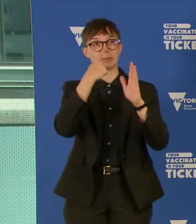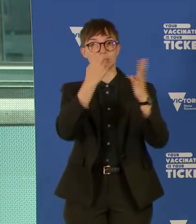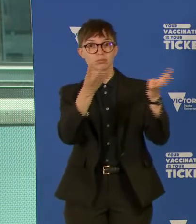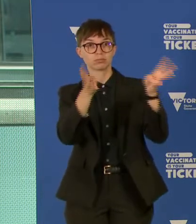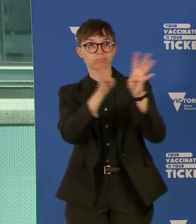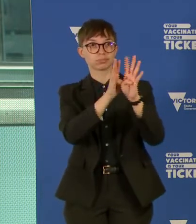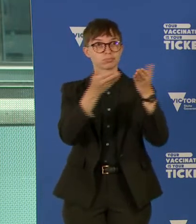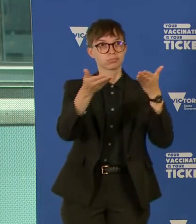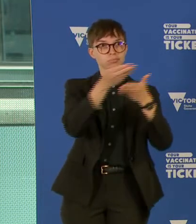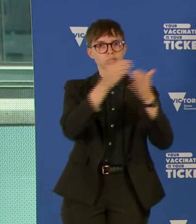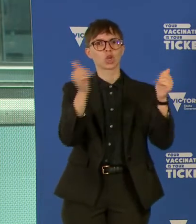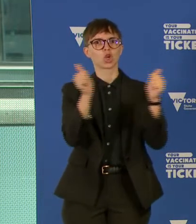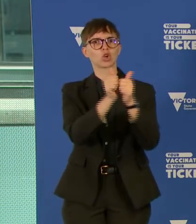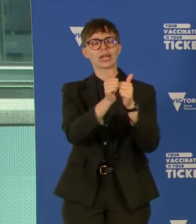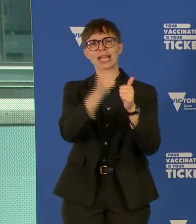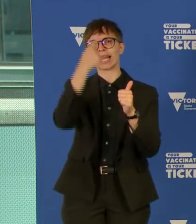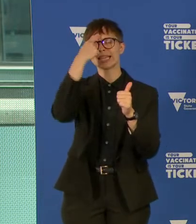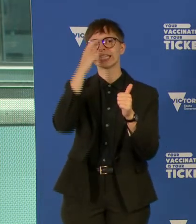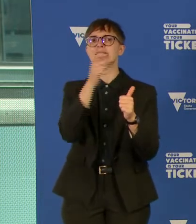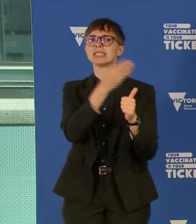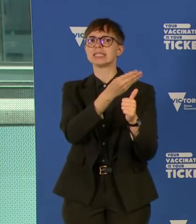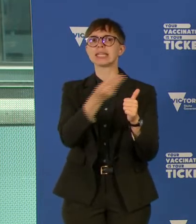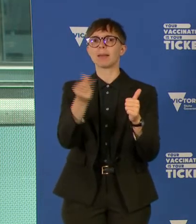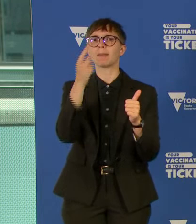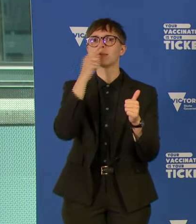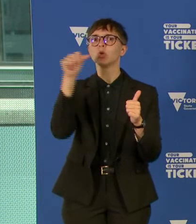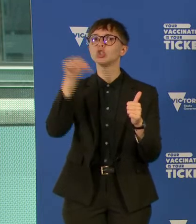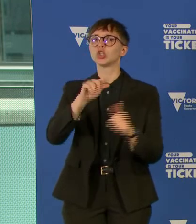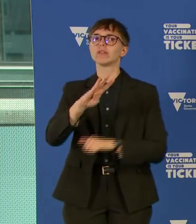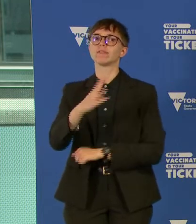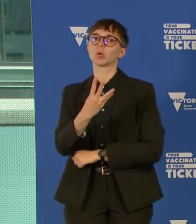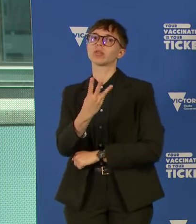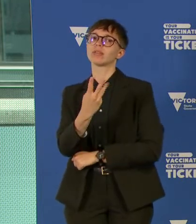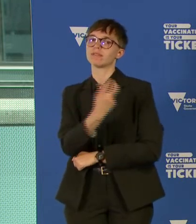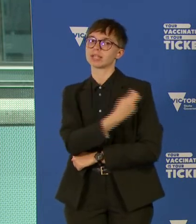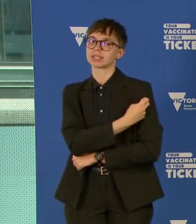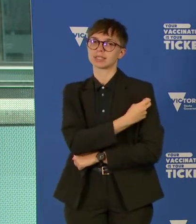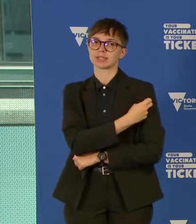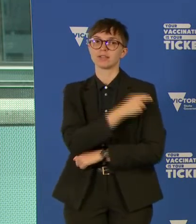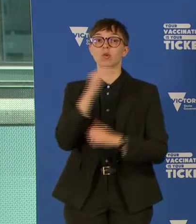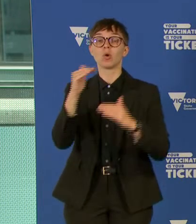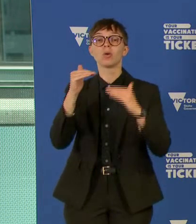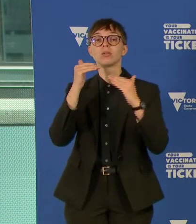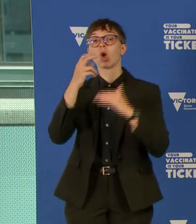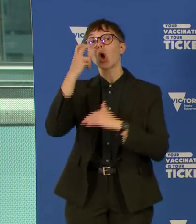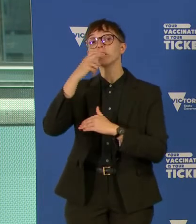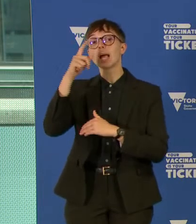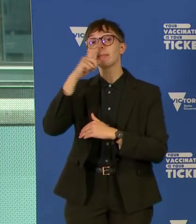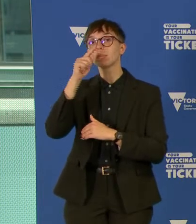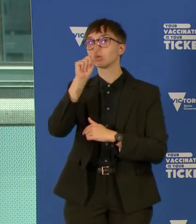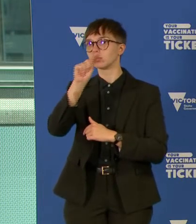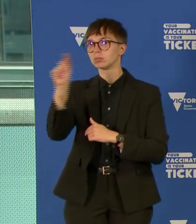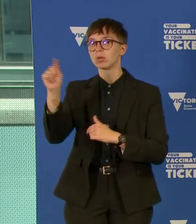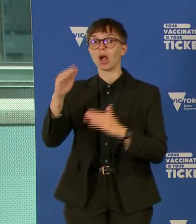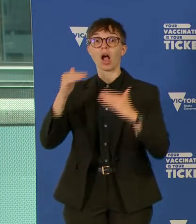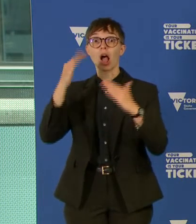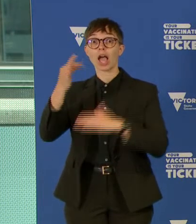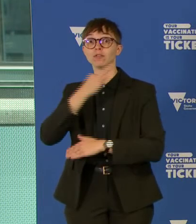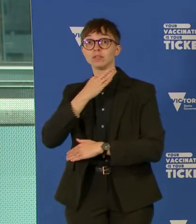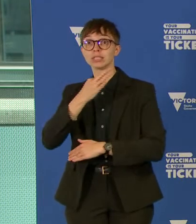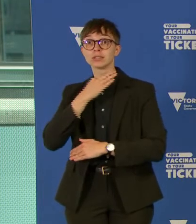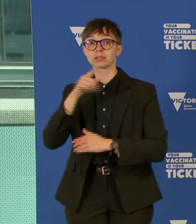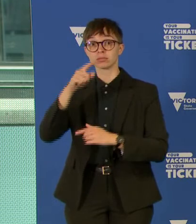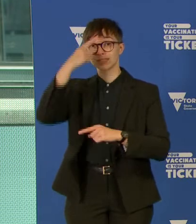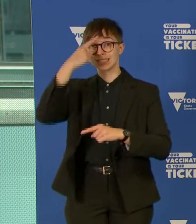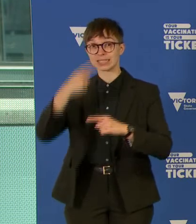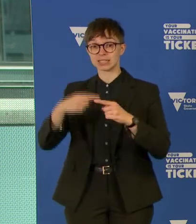where a fourth dose is a routine recommendation for those individuals. I hope they're all accessing it, they've all received it. I think